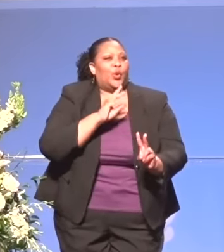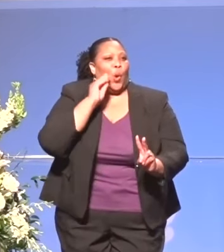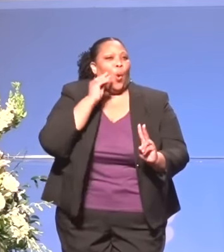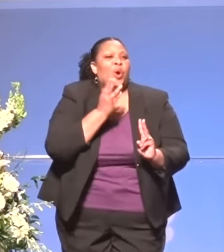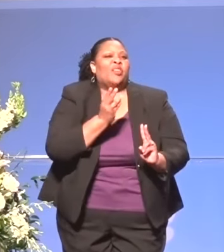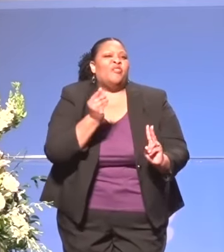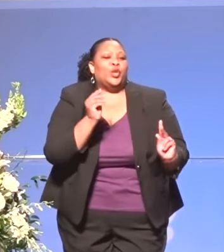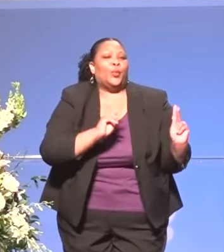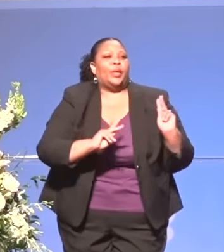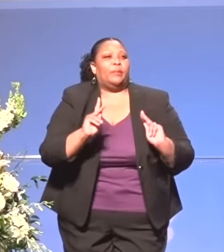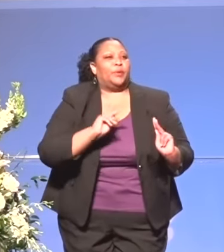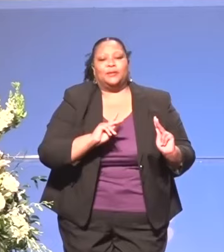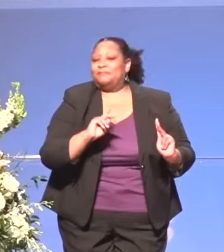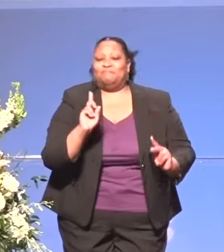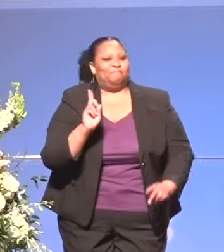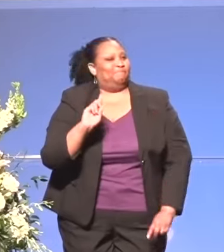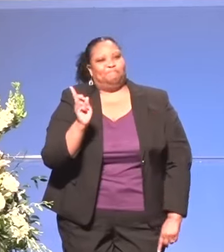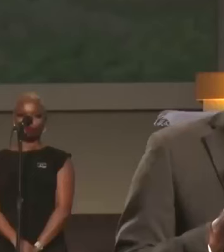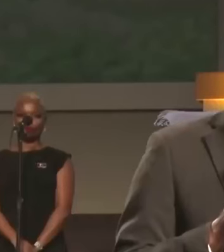people.